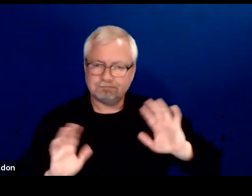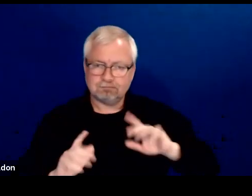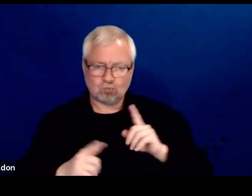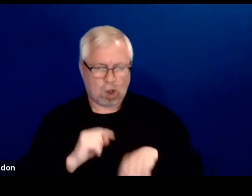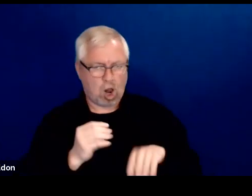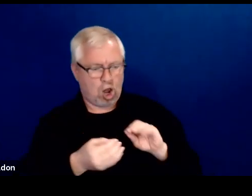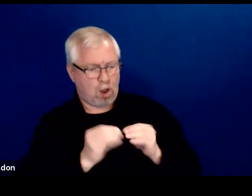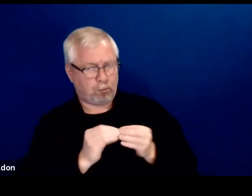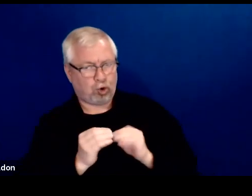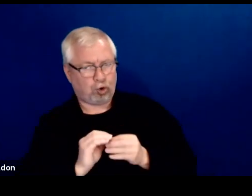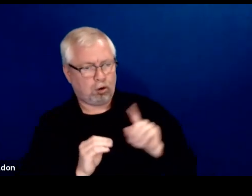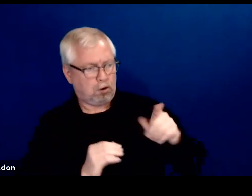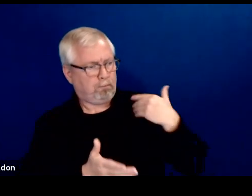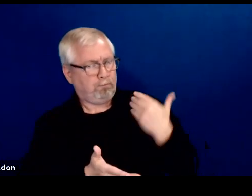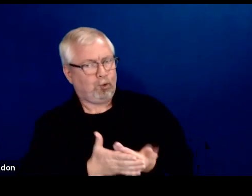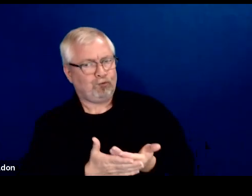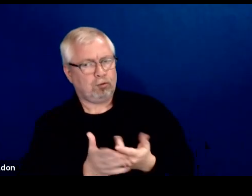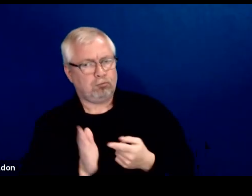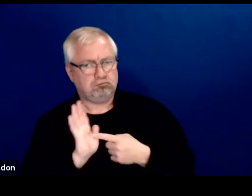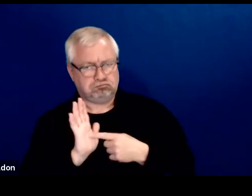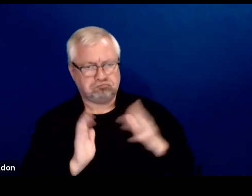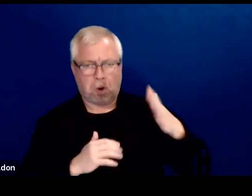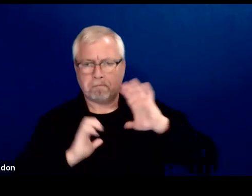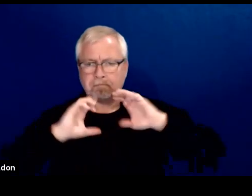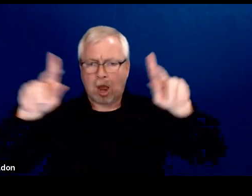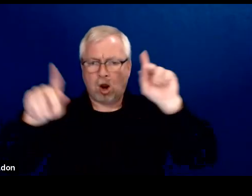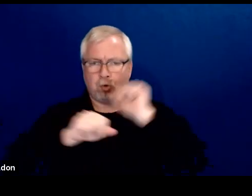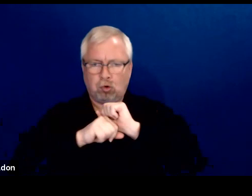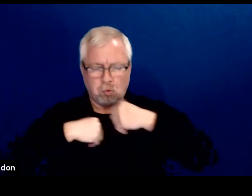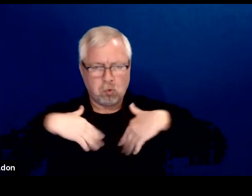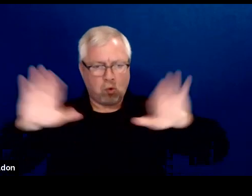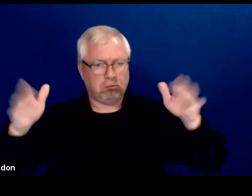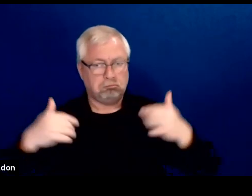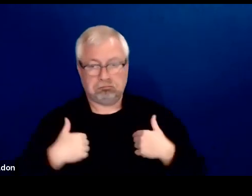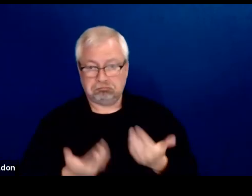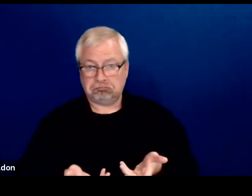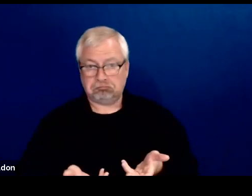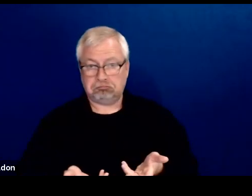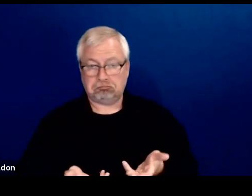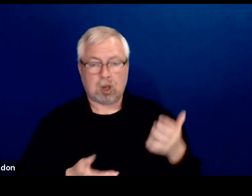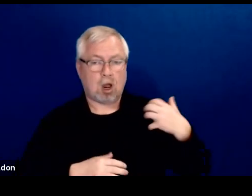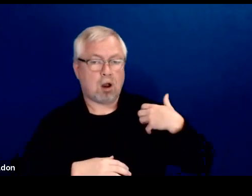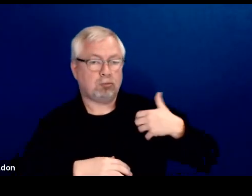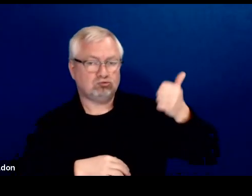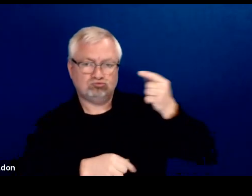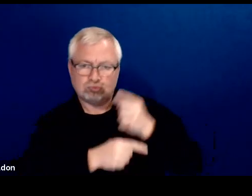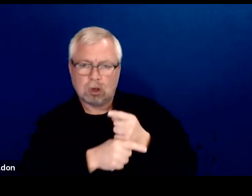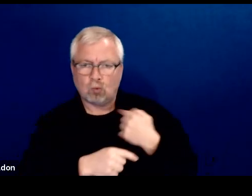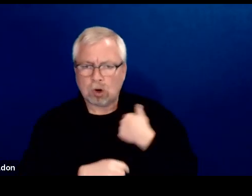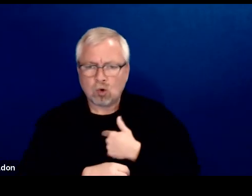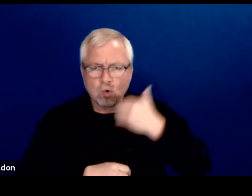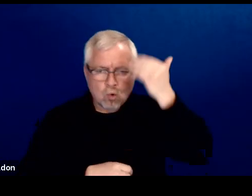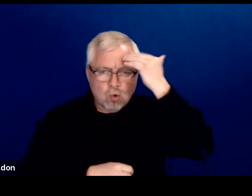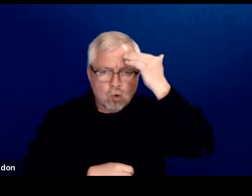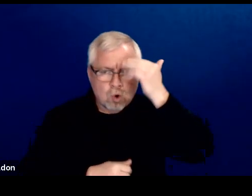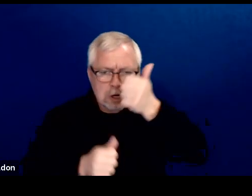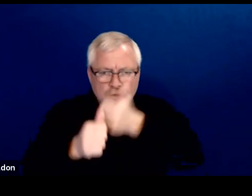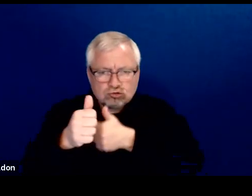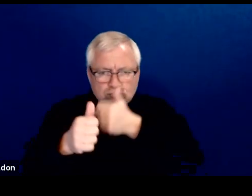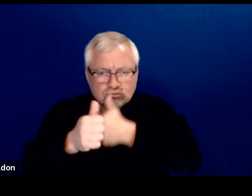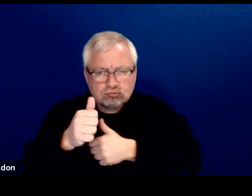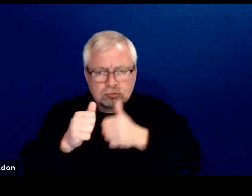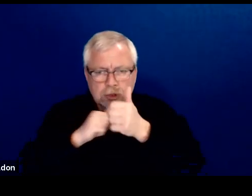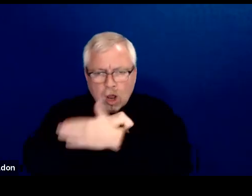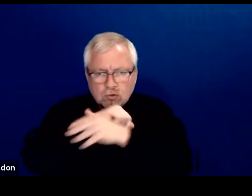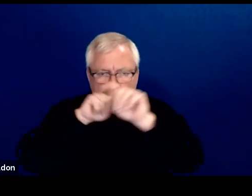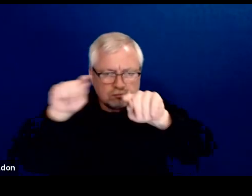give a blanket and you should go do this? The commissioner's right. We know by county who's adhering to these things pretty well, and we're seeing some